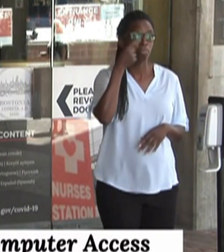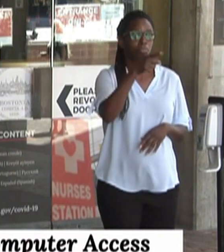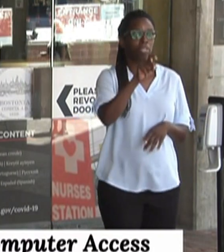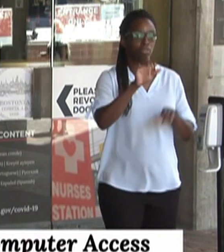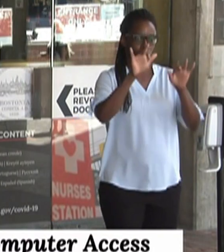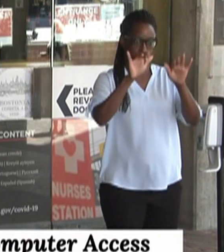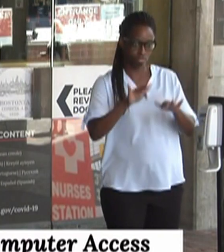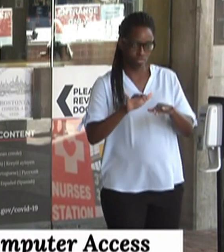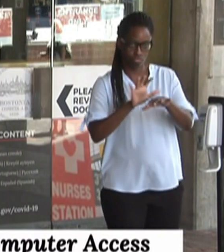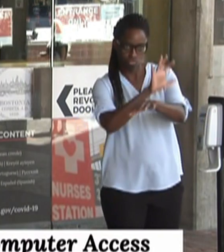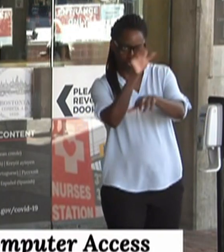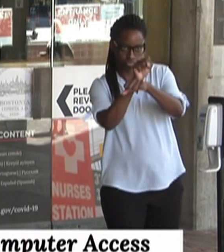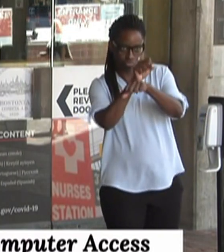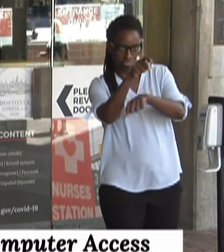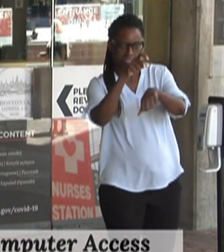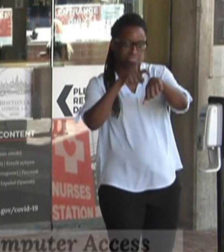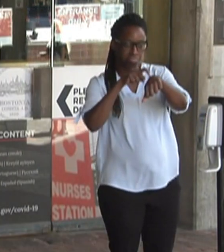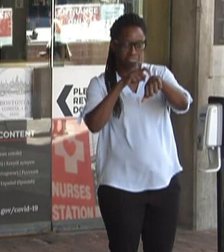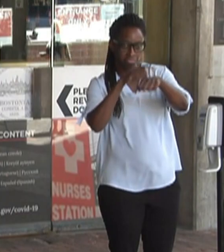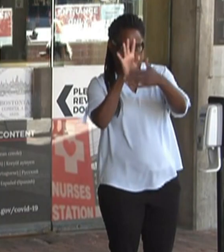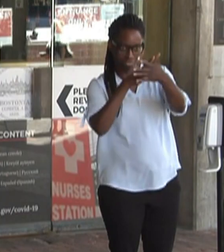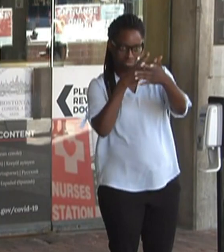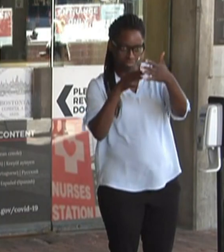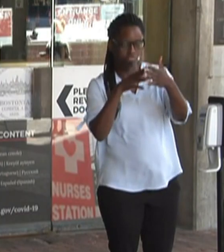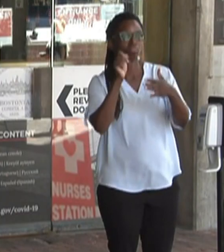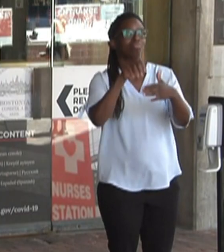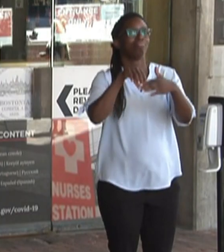app.bpl.org/computers or just call